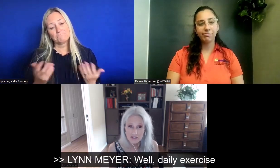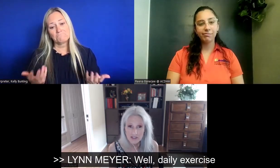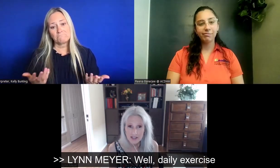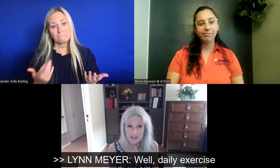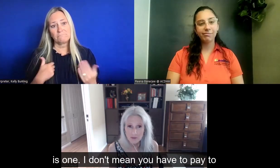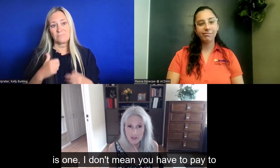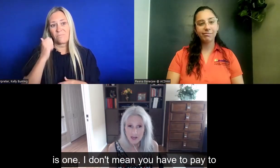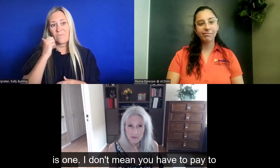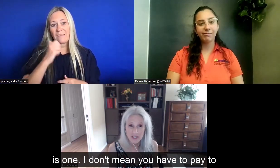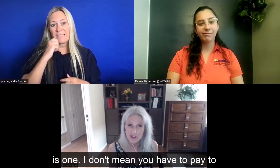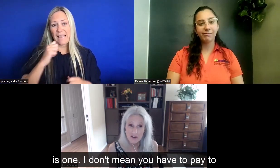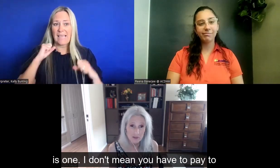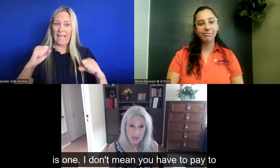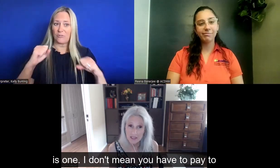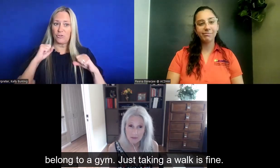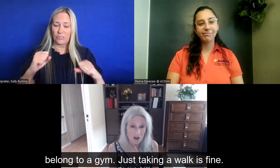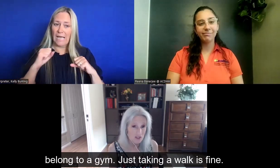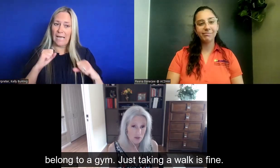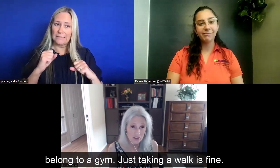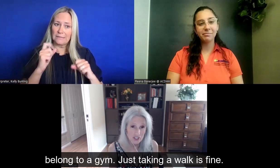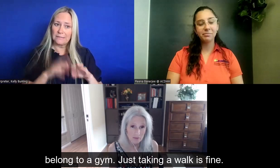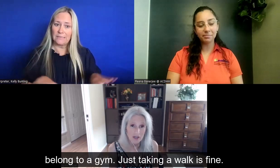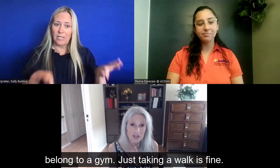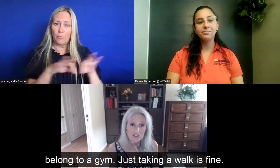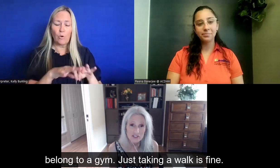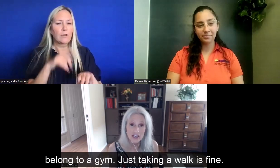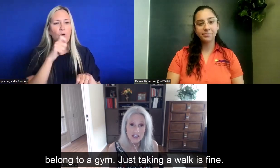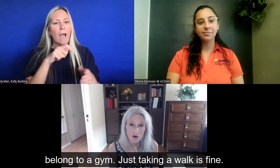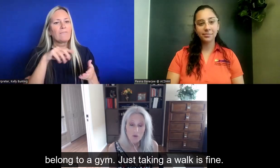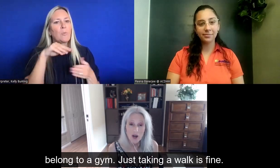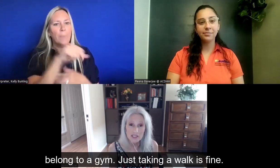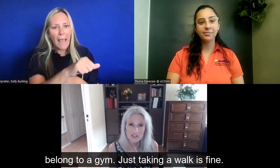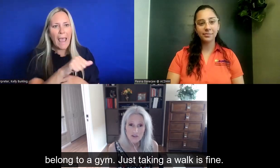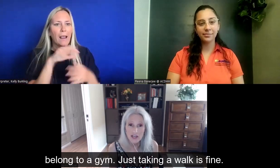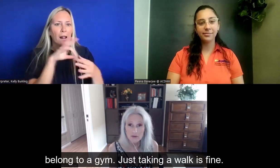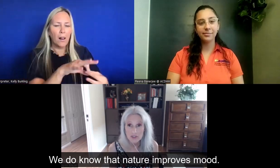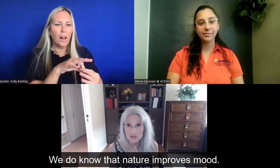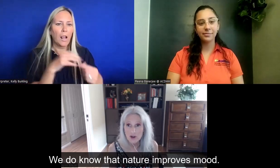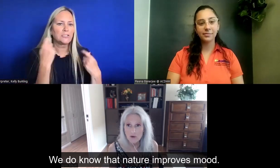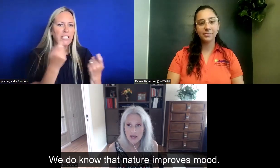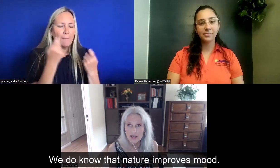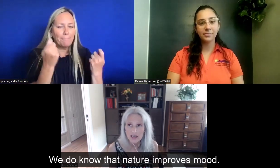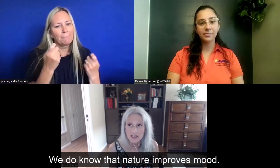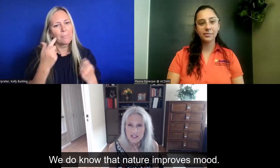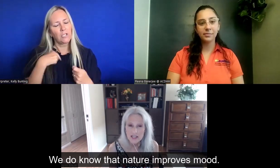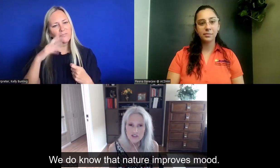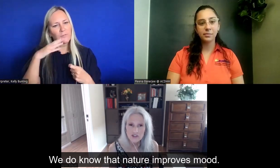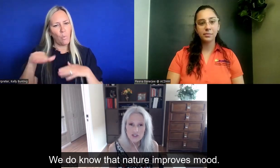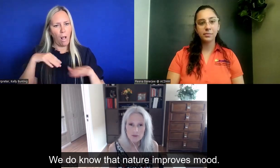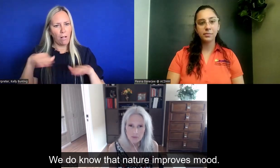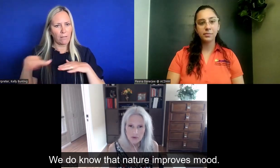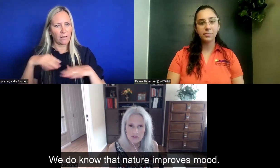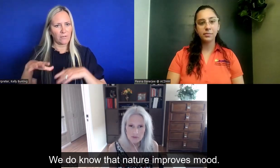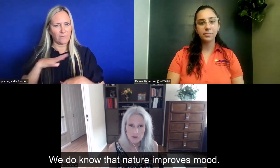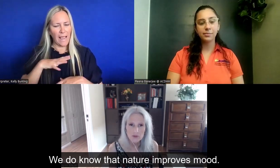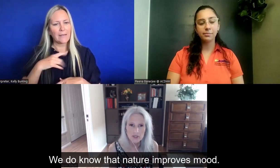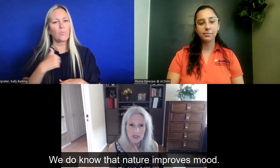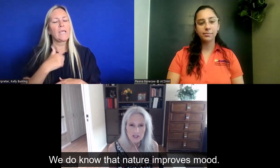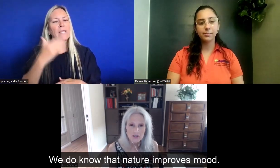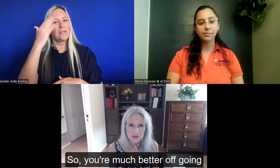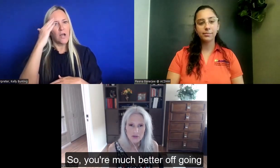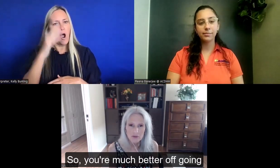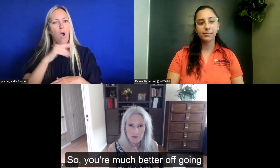daily exercise is one. And I don't mean you have to pay to belong to a gym. Just taking a walk is fine. And we do know that nature improves